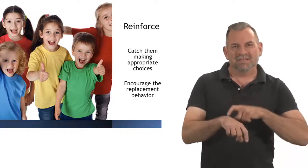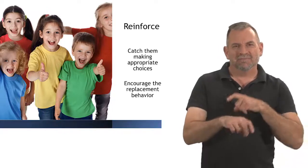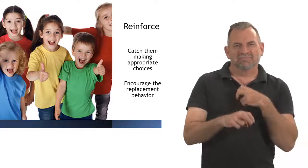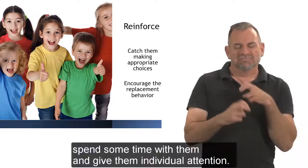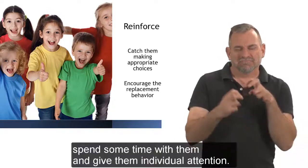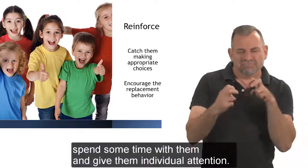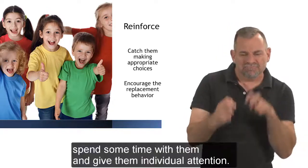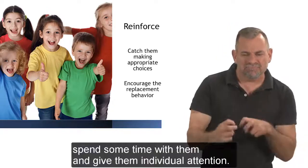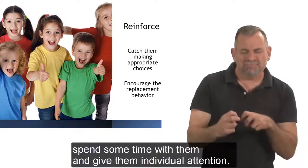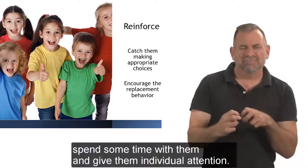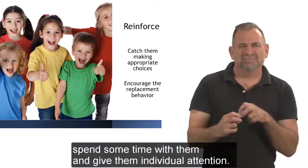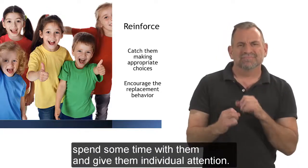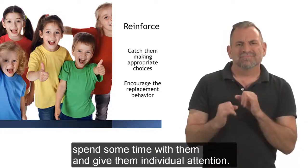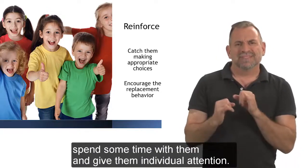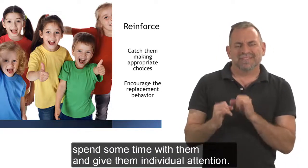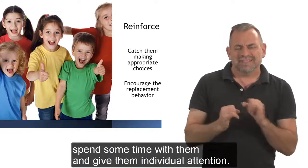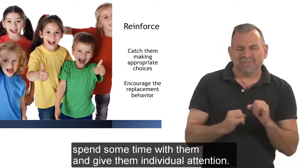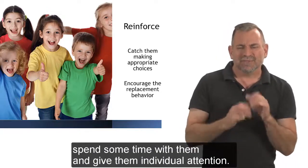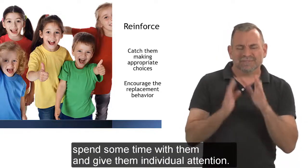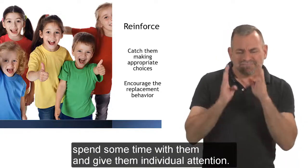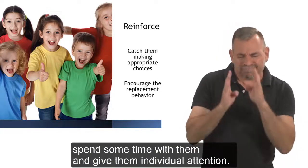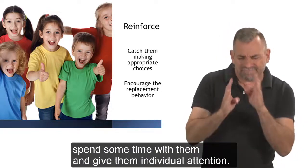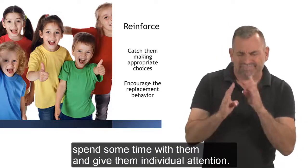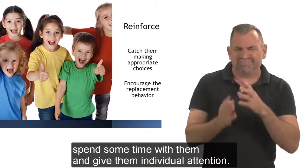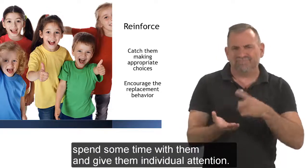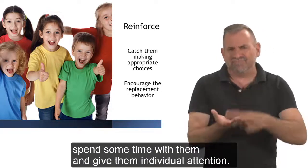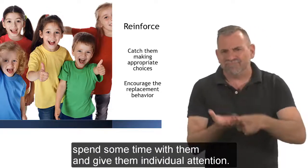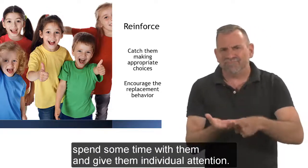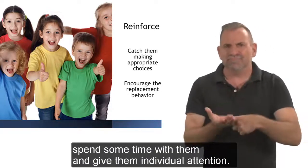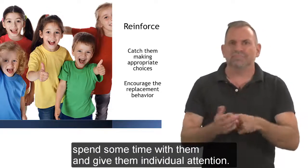Spend some time with them and give them individual attention.